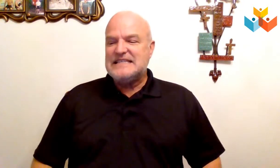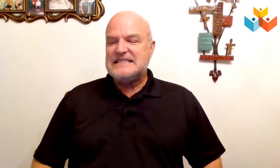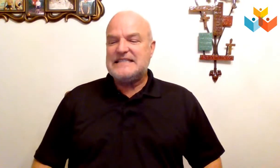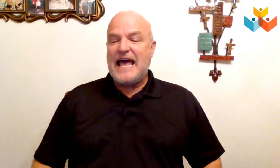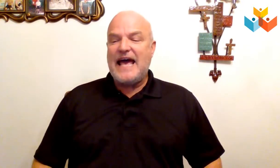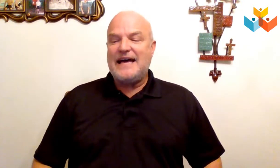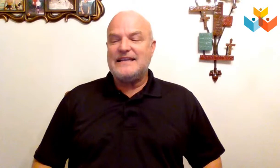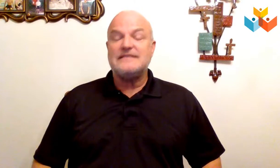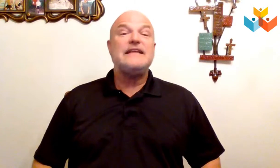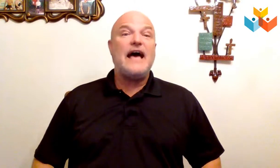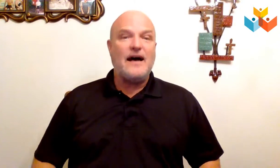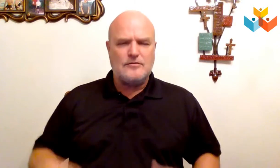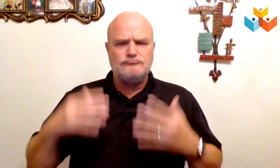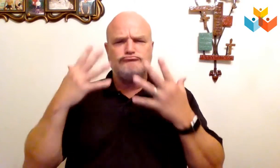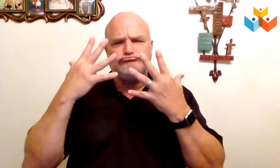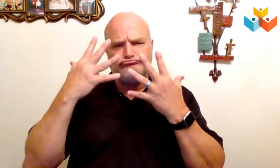happy.